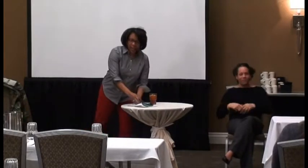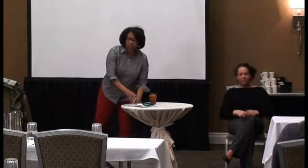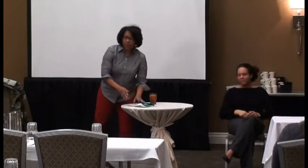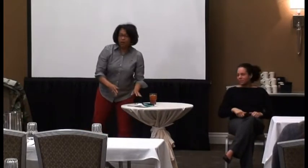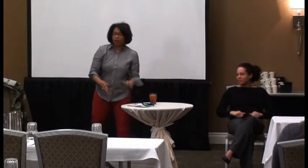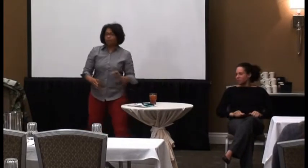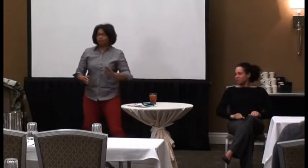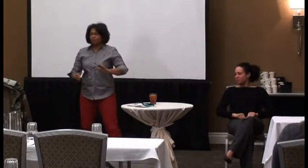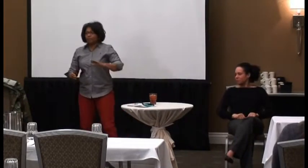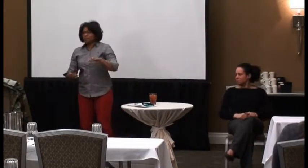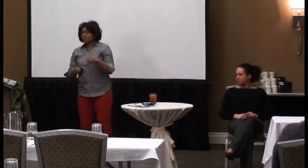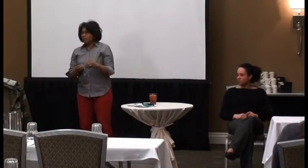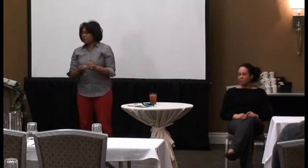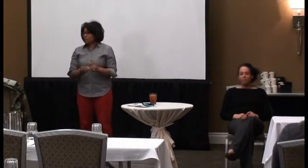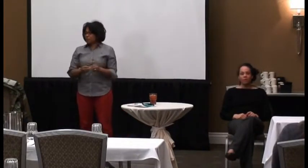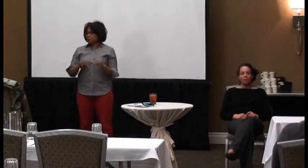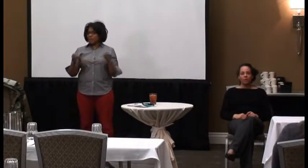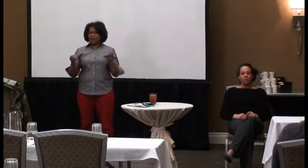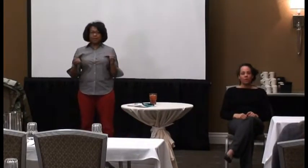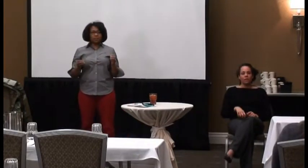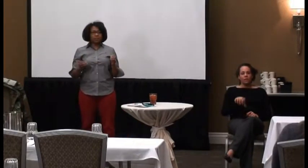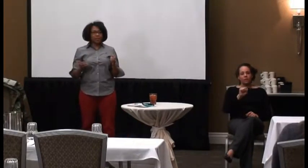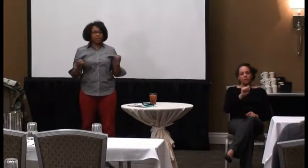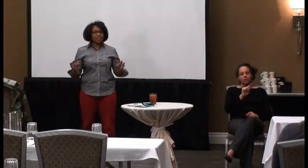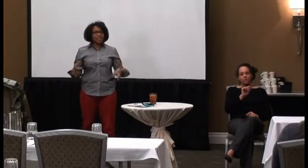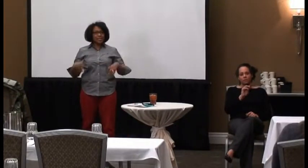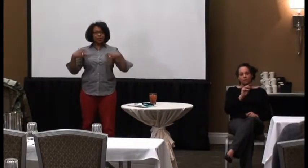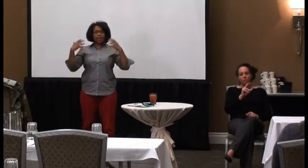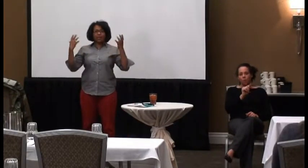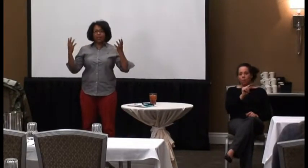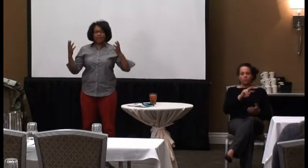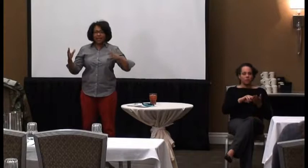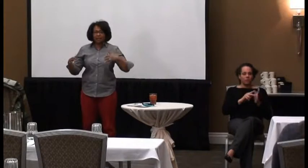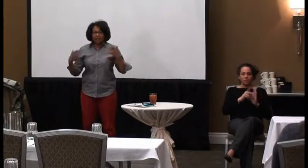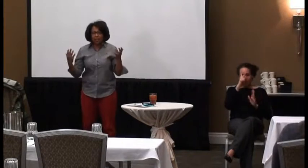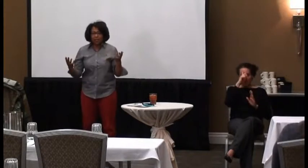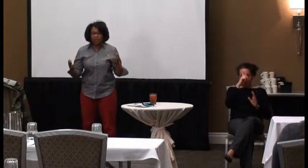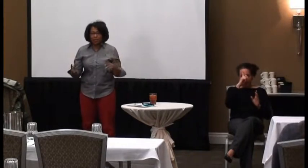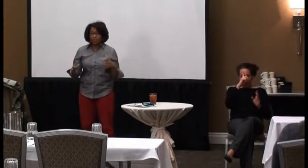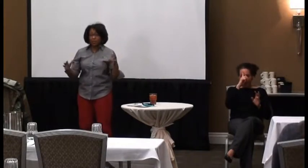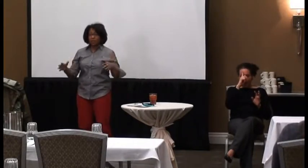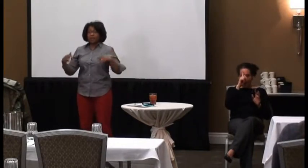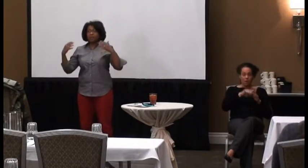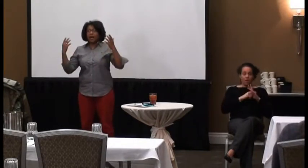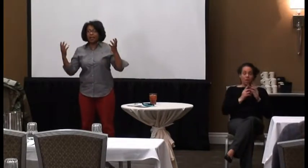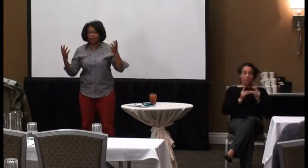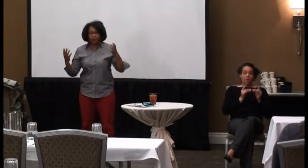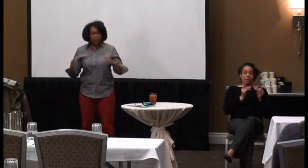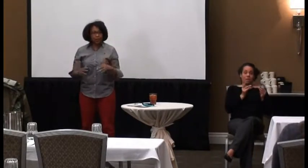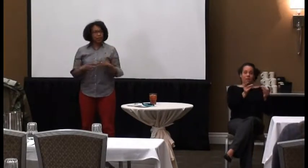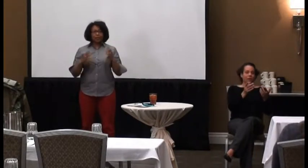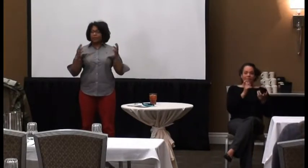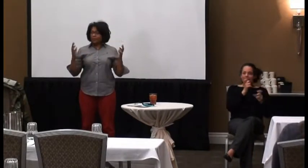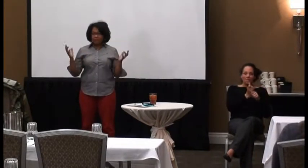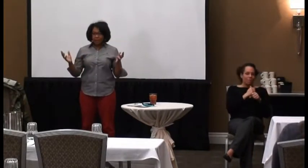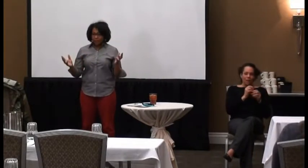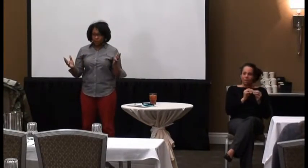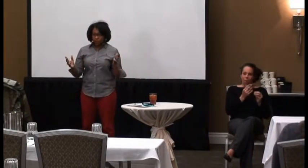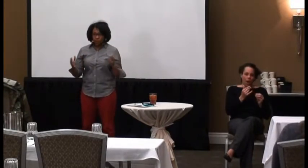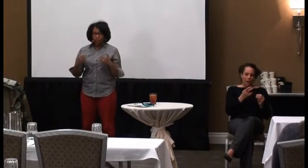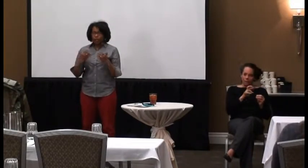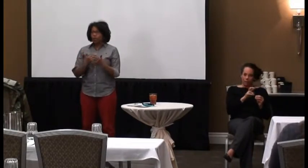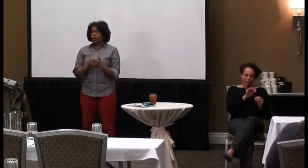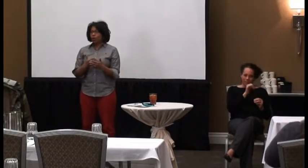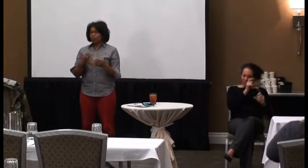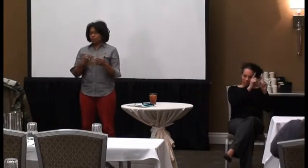now. That the stimulants do not necessarily stimulate the brains. I have kids come in and say, is it going to make me hyper? That's not the